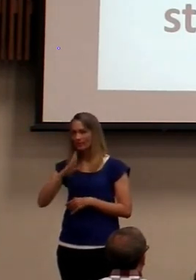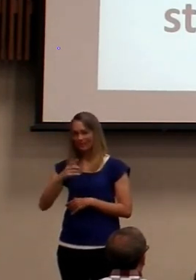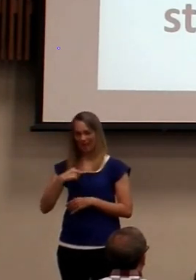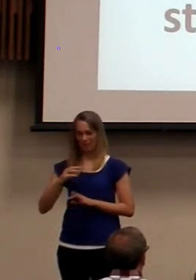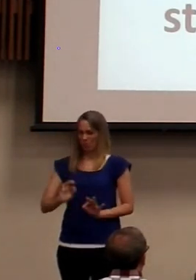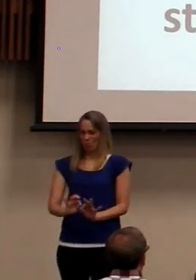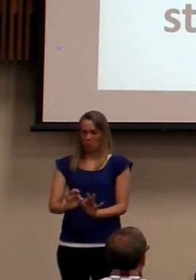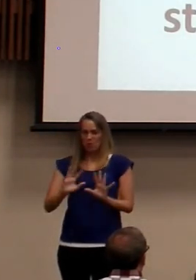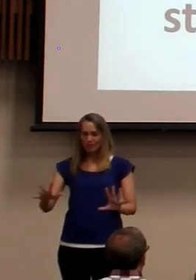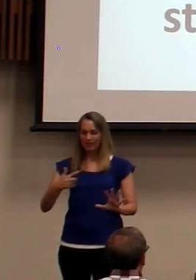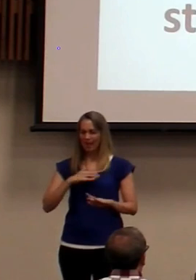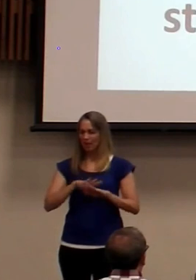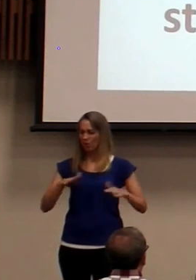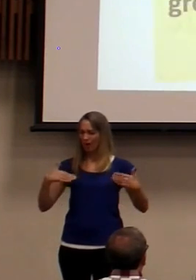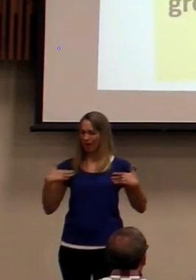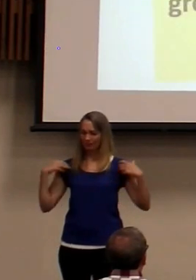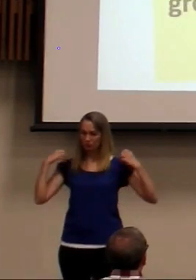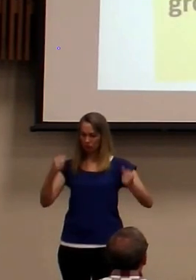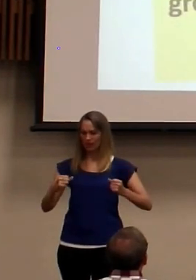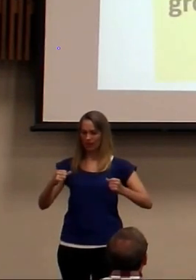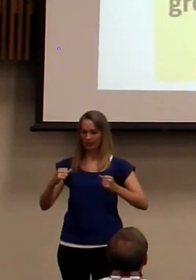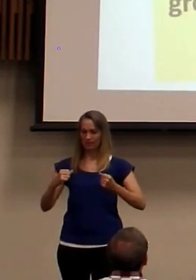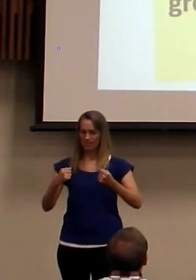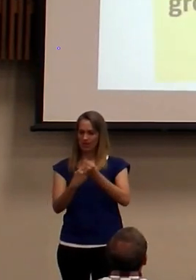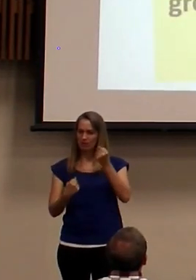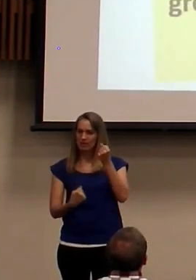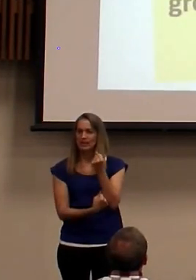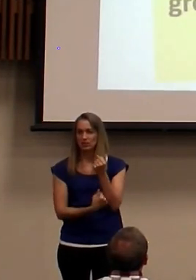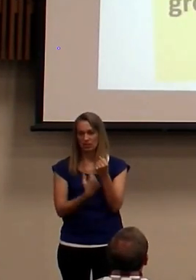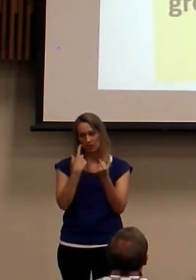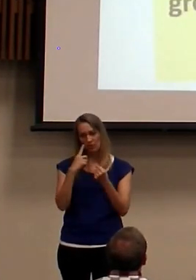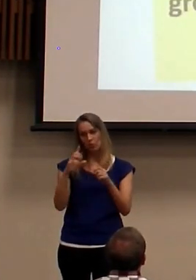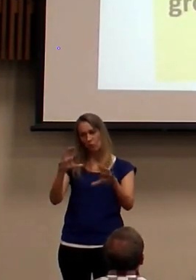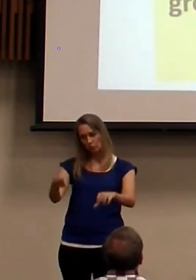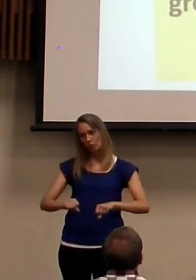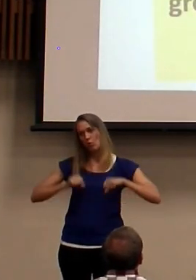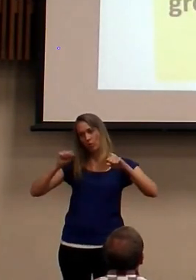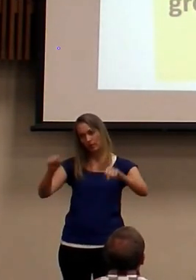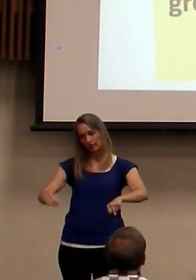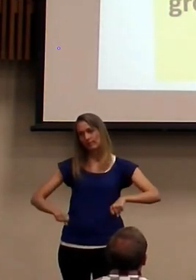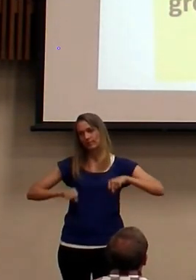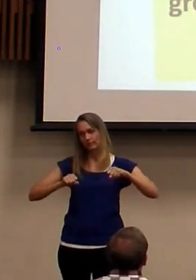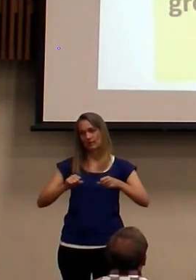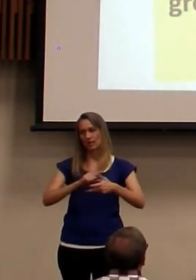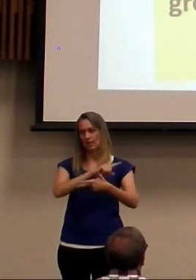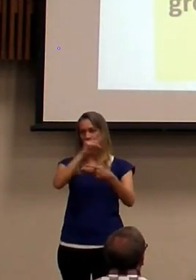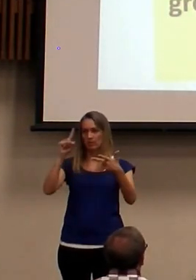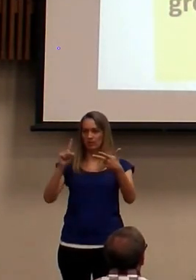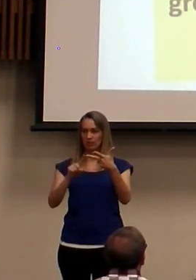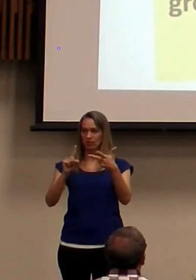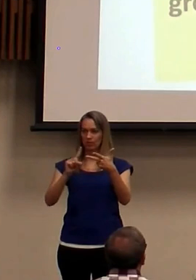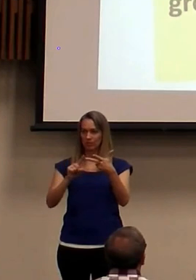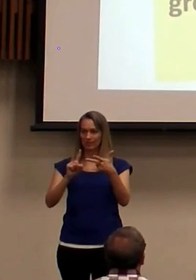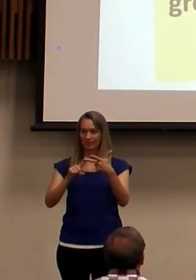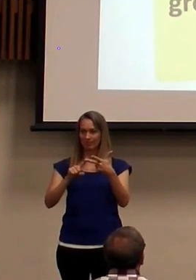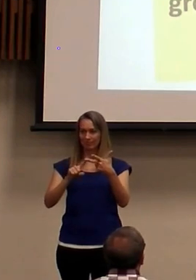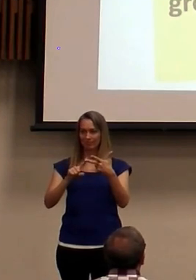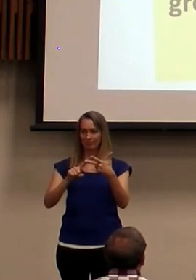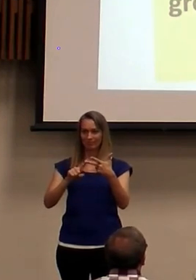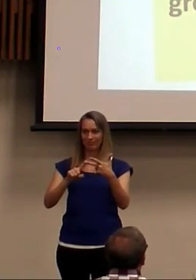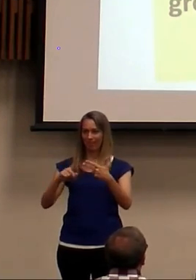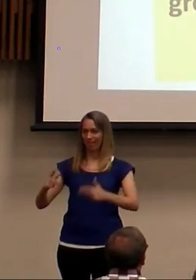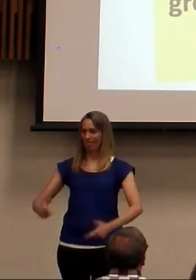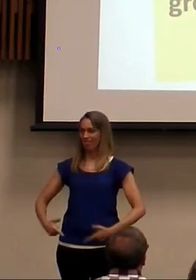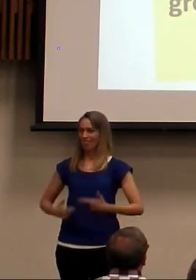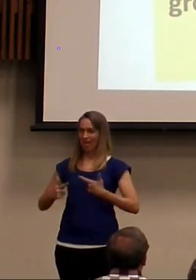and foundation to row from. Lesson learned number three, I'm not as indispensable as I assumed I was here at Sunset. That was a little